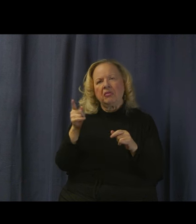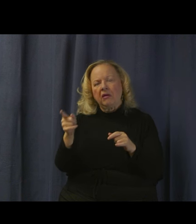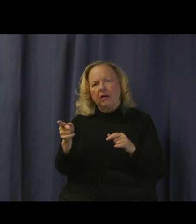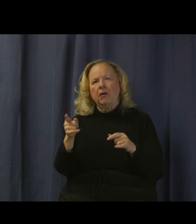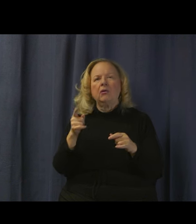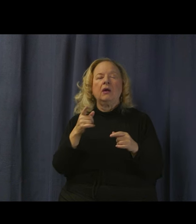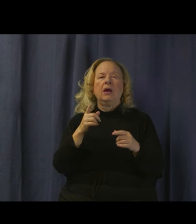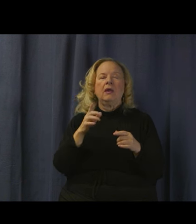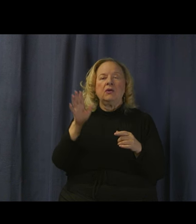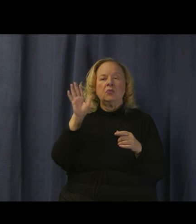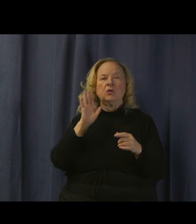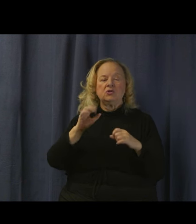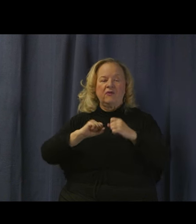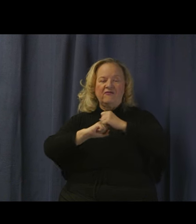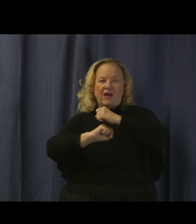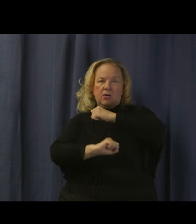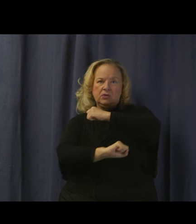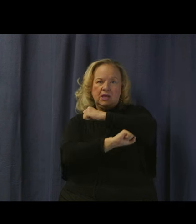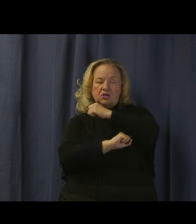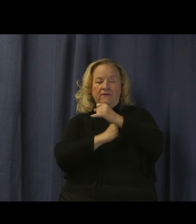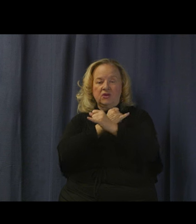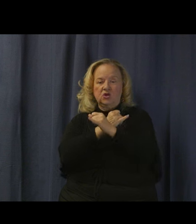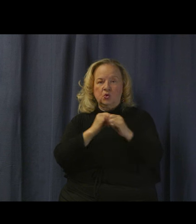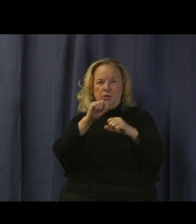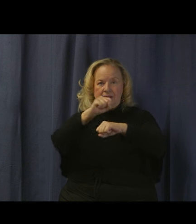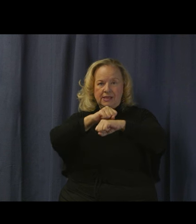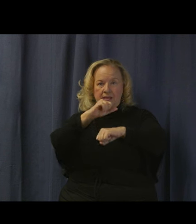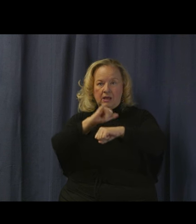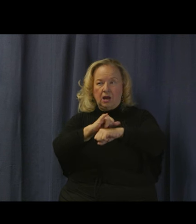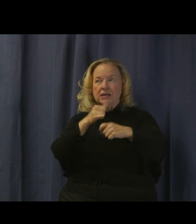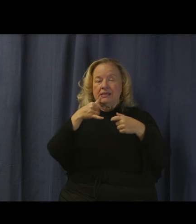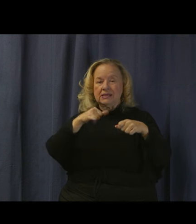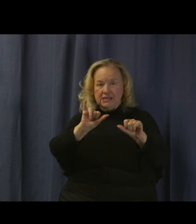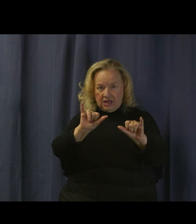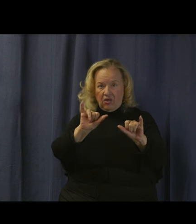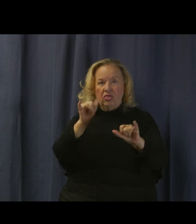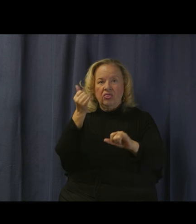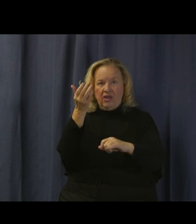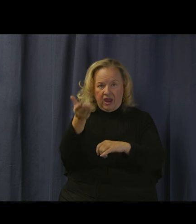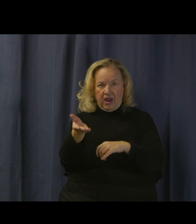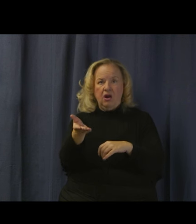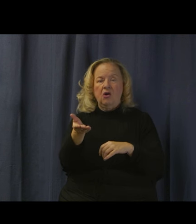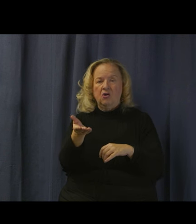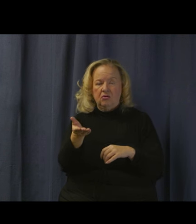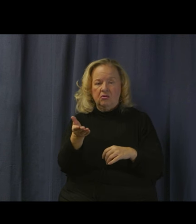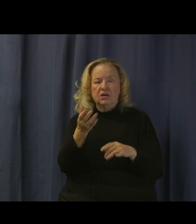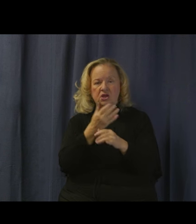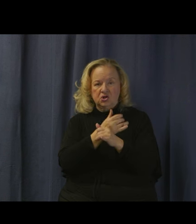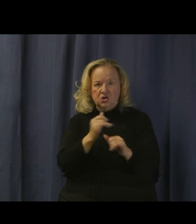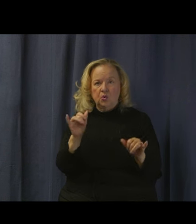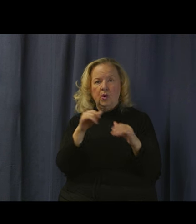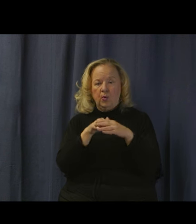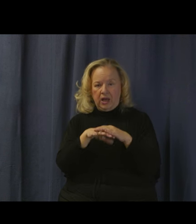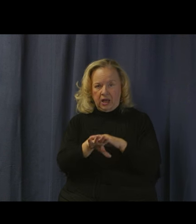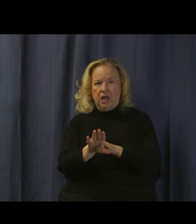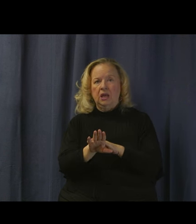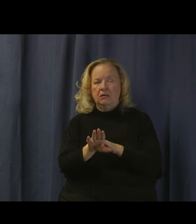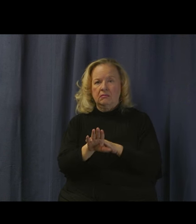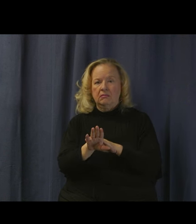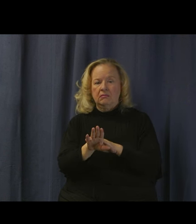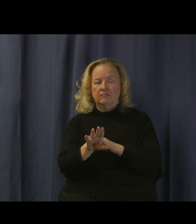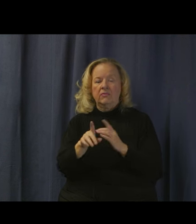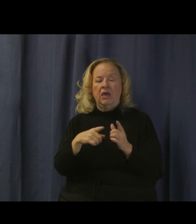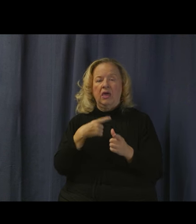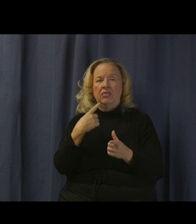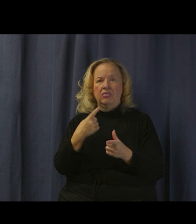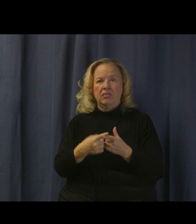of Yeshua's synagogue is still there that Yeshua went into. And then we'll spend the night in